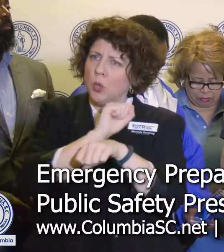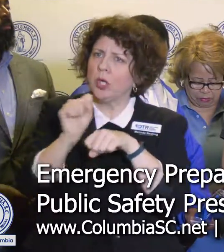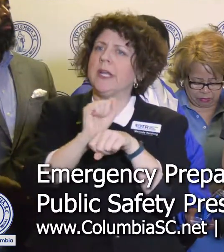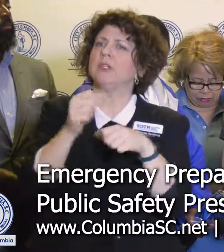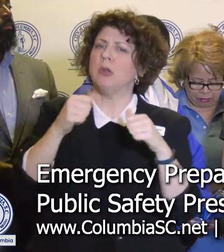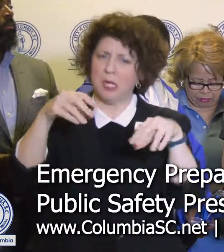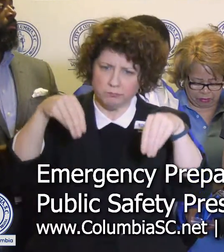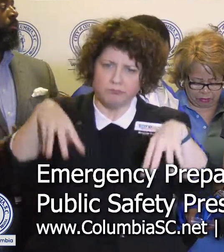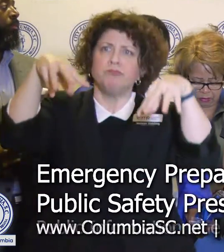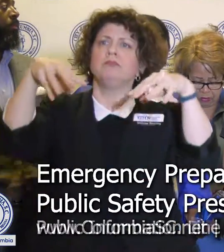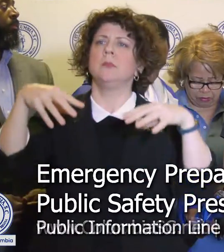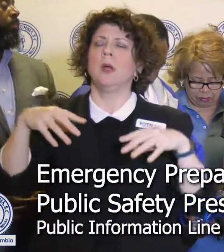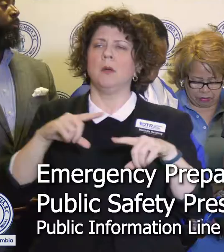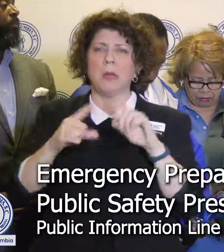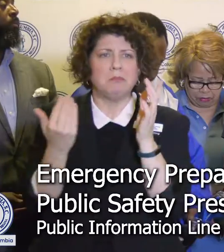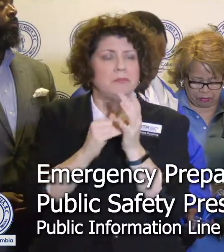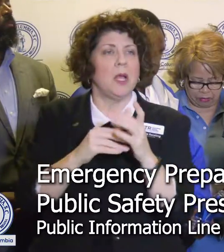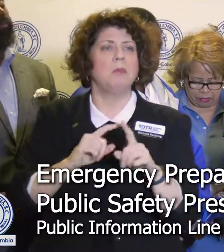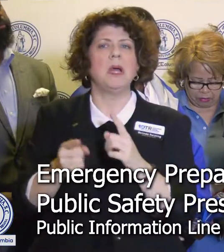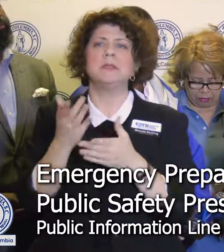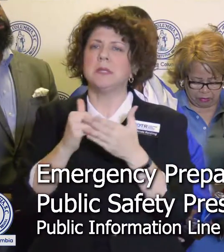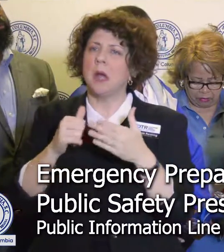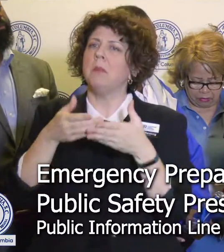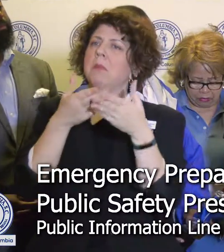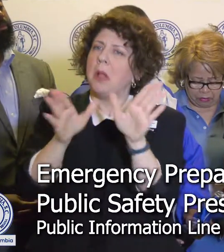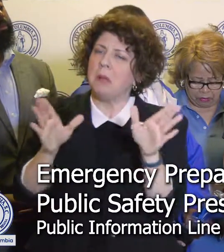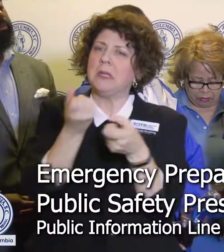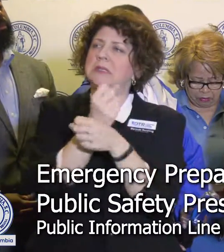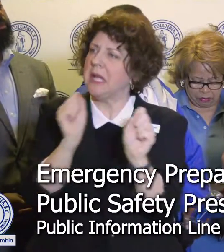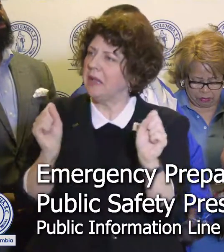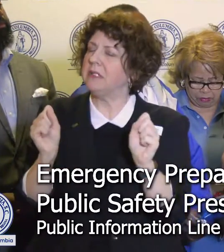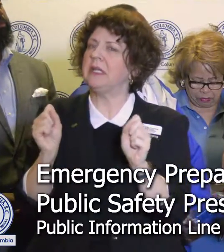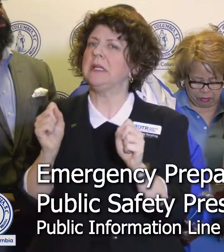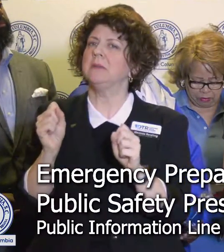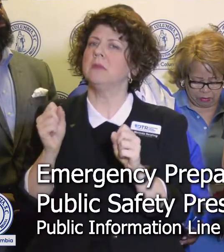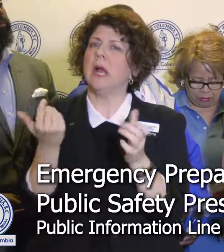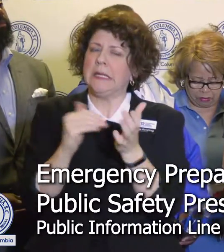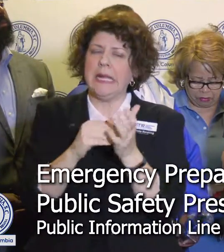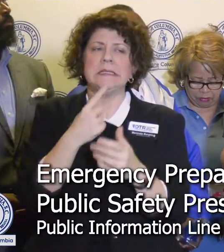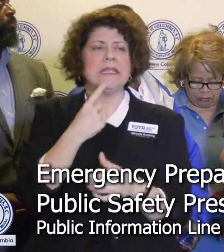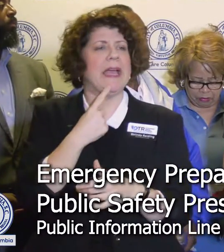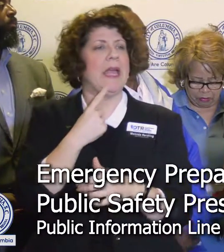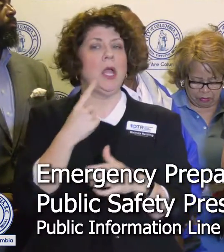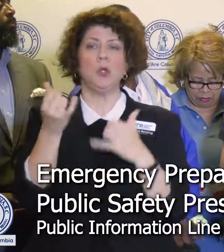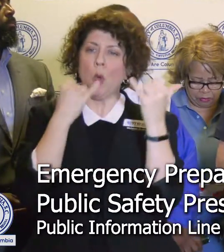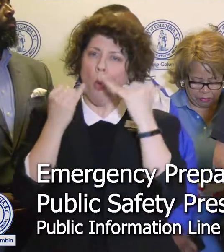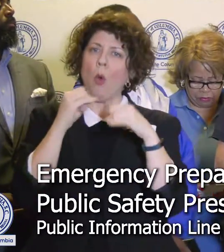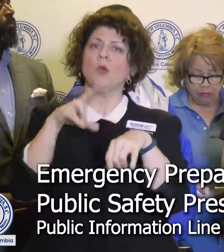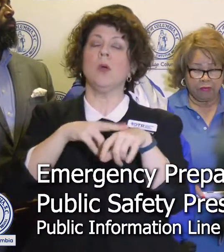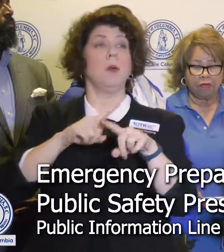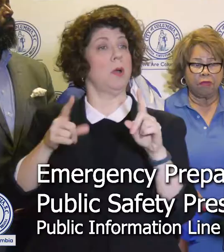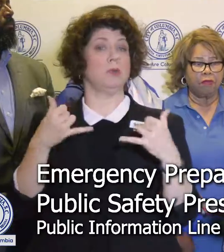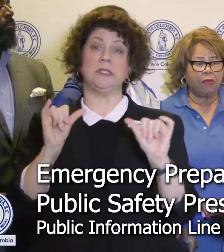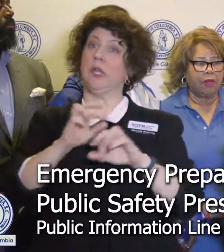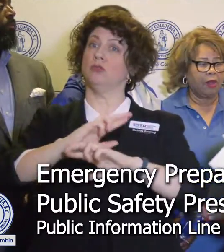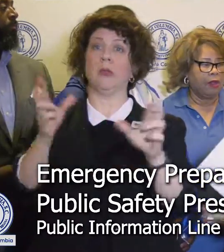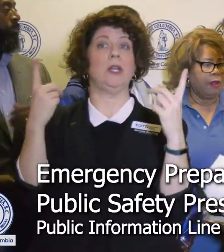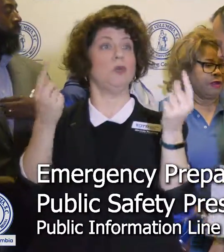place. As we said, some of our public safety partners have already said call volume is normal, but we stand ready to go. Thank